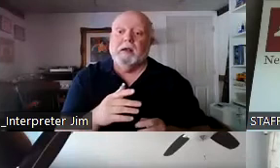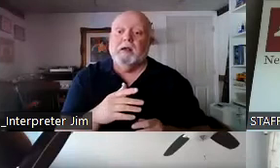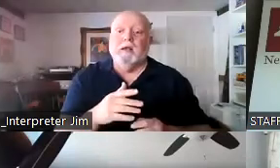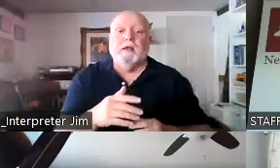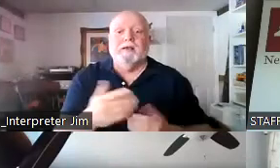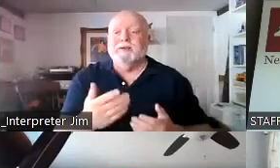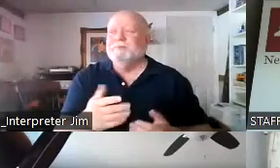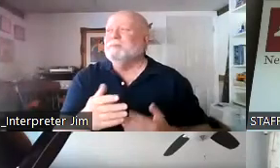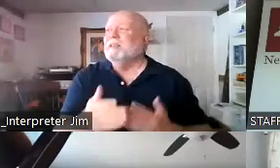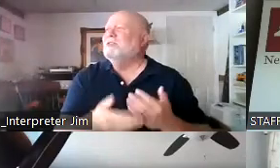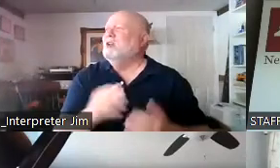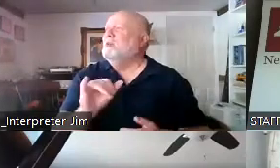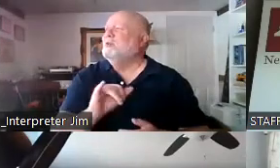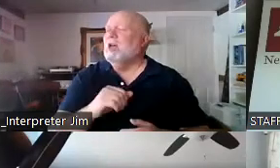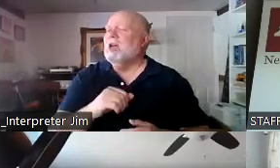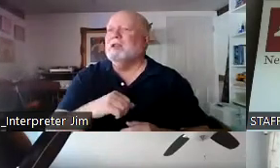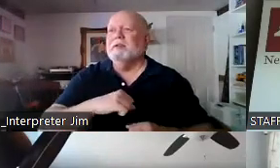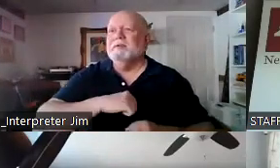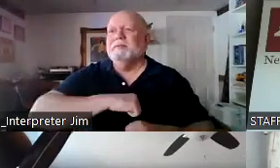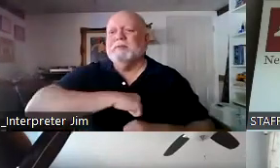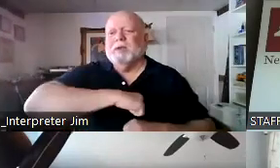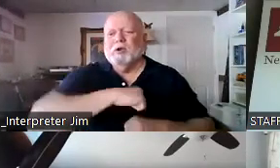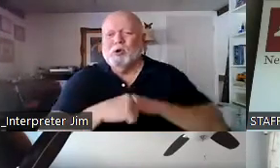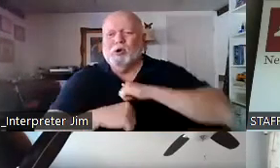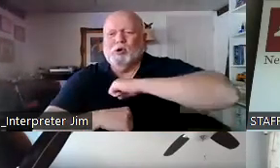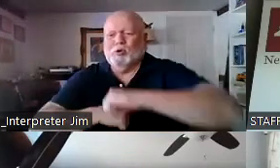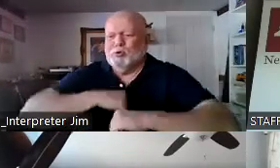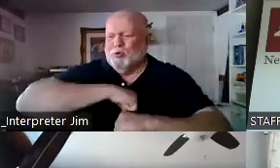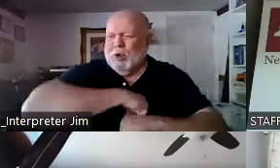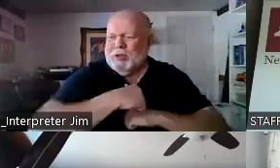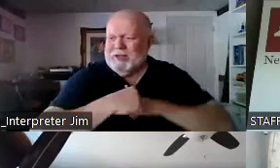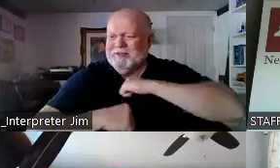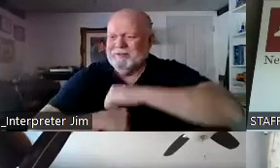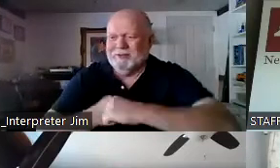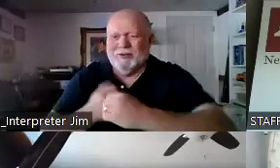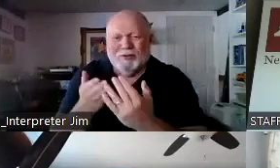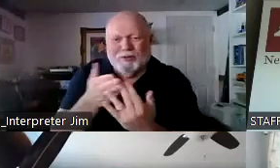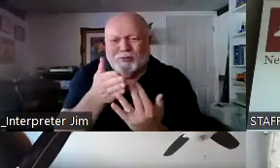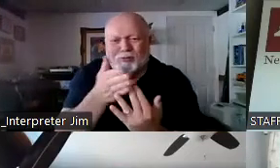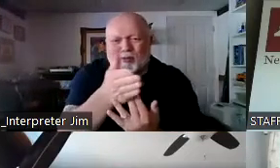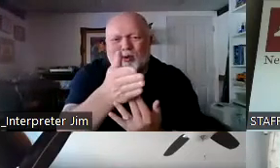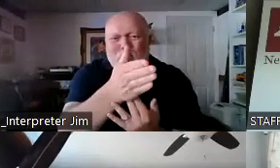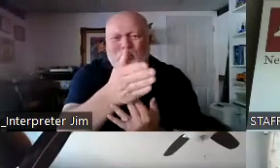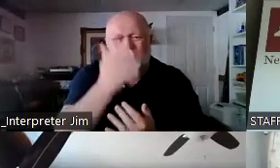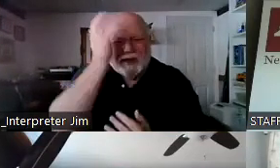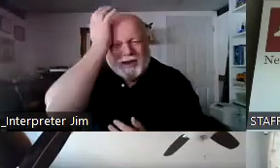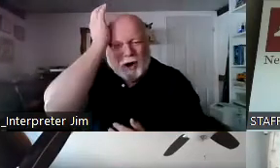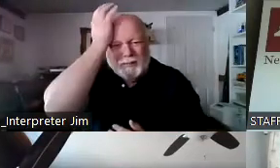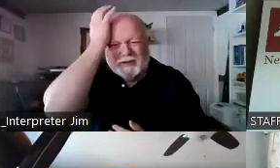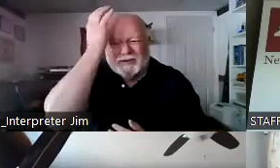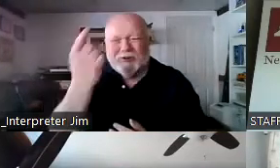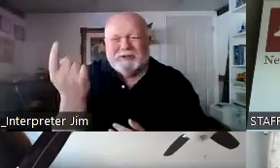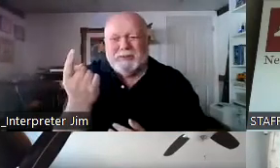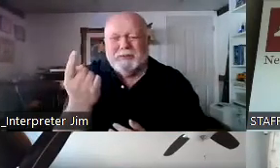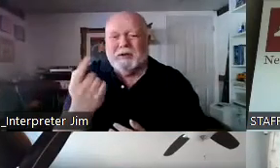the I don't know, a good analogy here, all the garbage, the whatever you want to call it. You got to go through it,